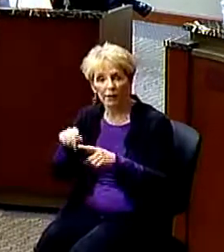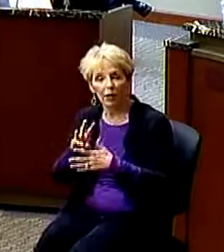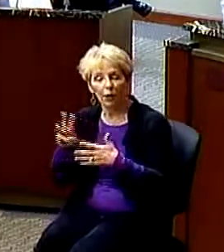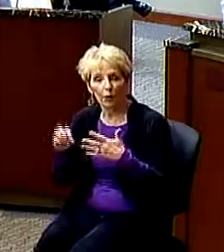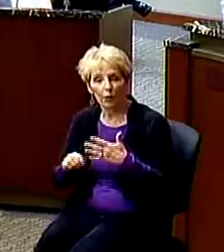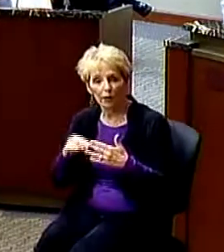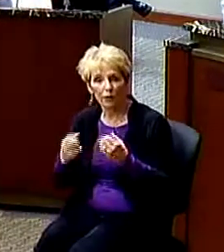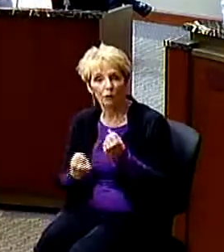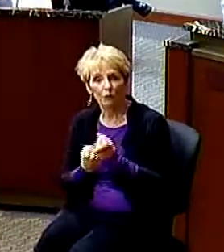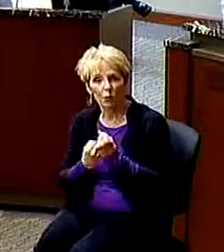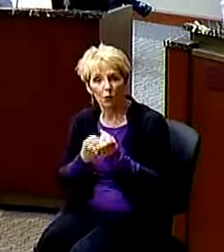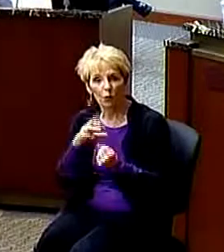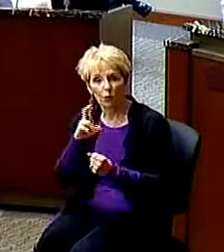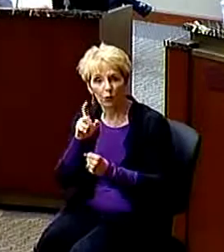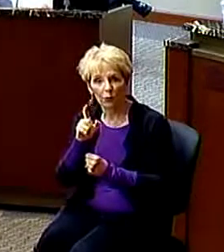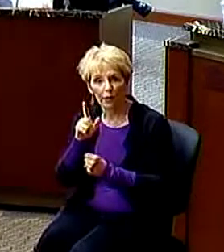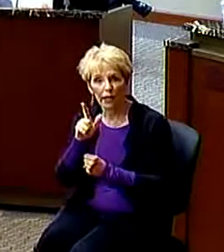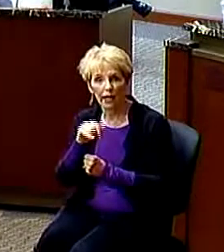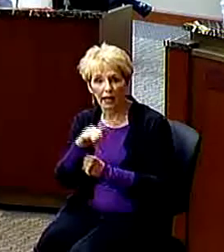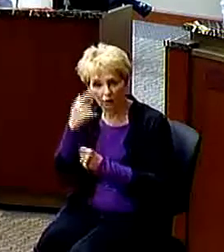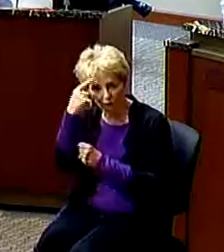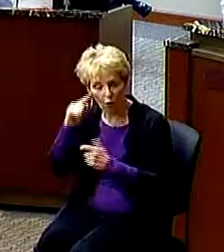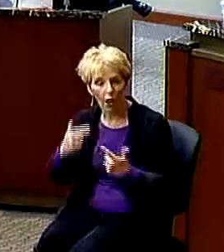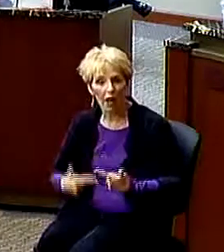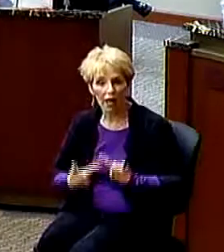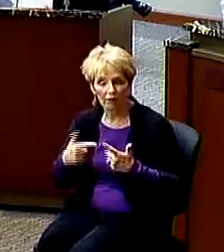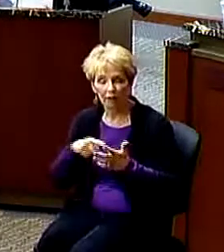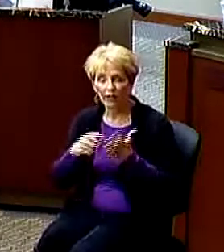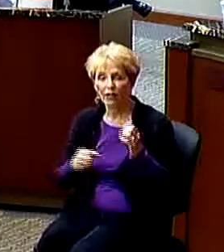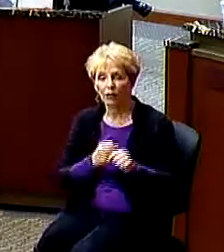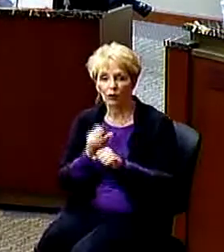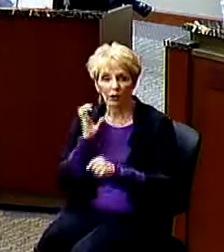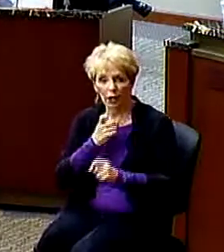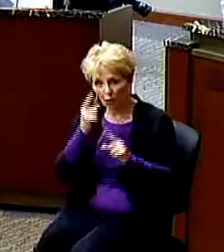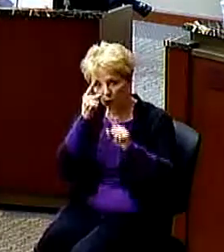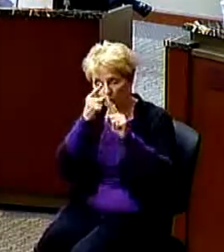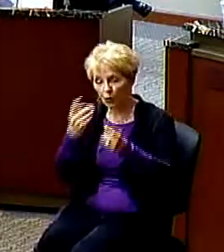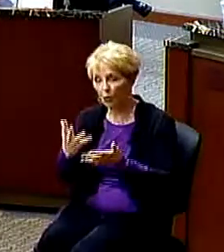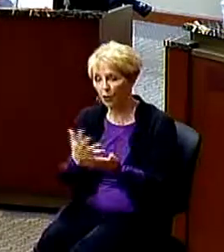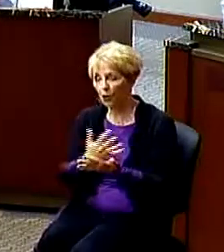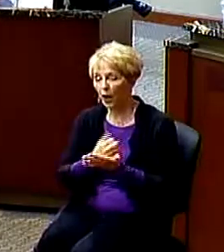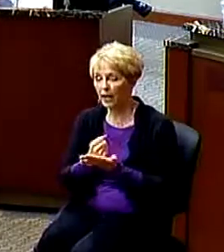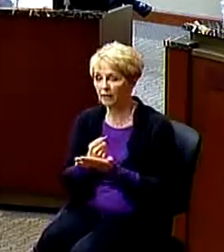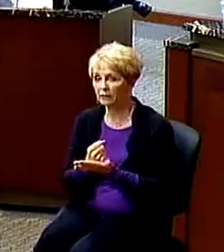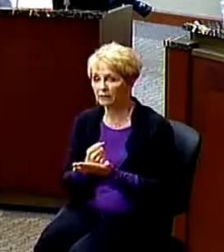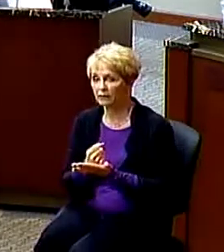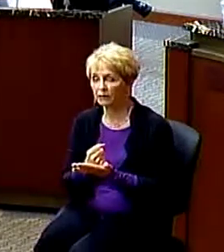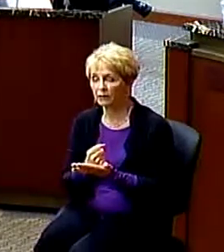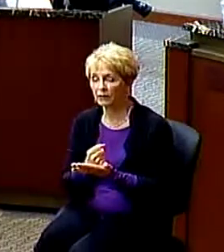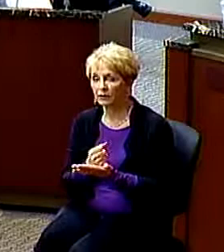weekend and support Relay for Life. This year, our goal is to raise